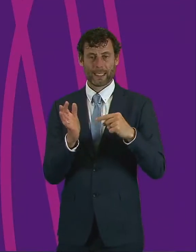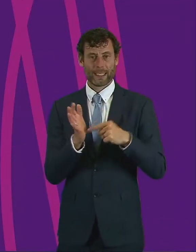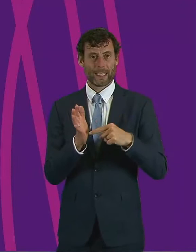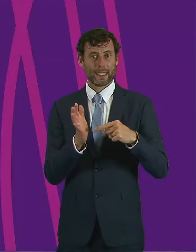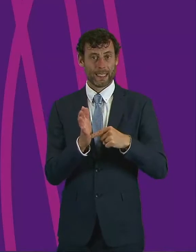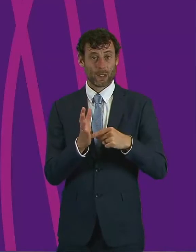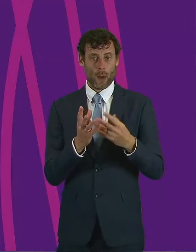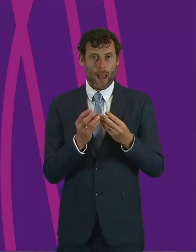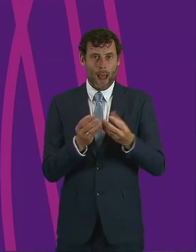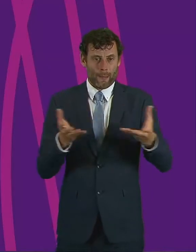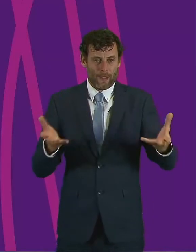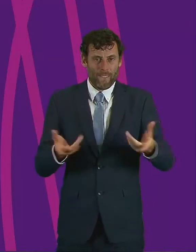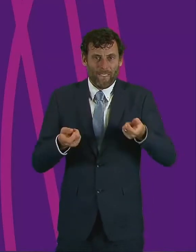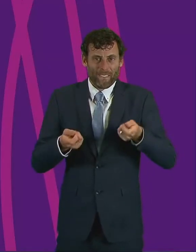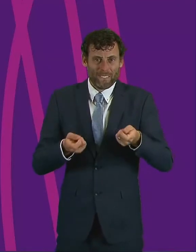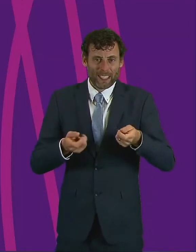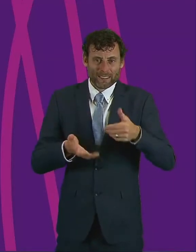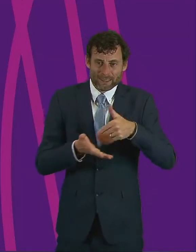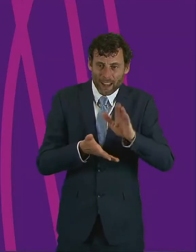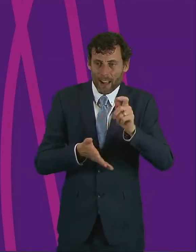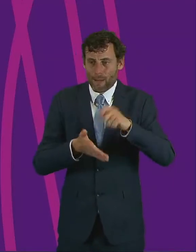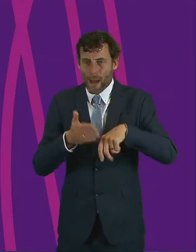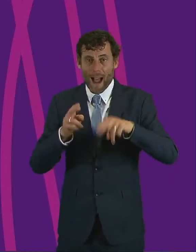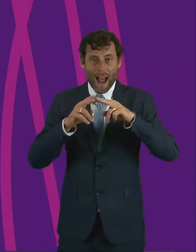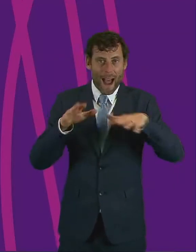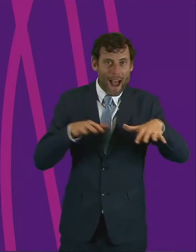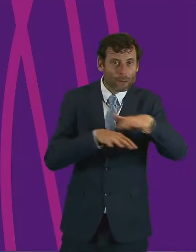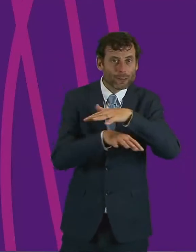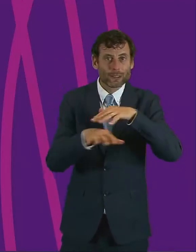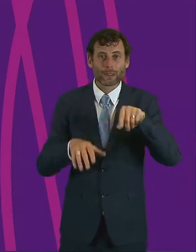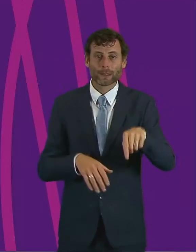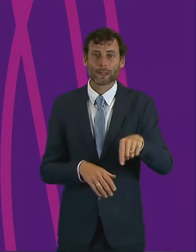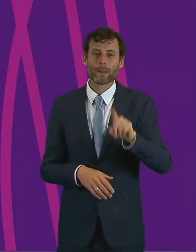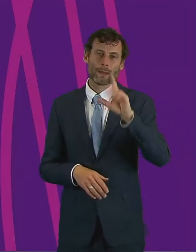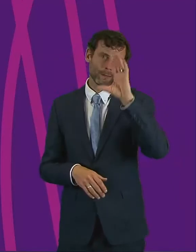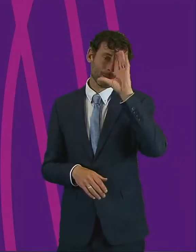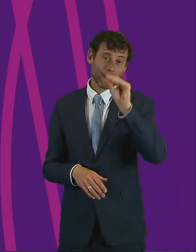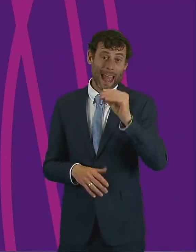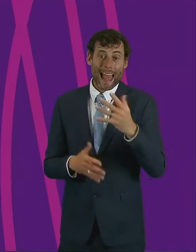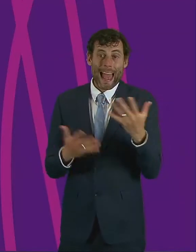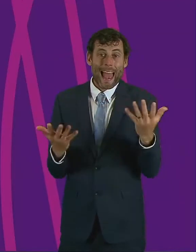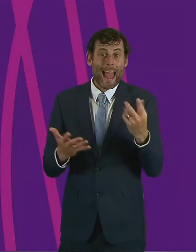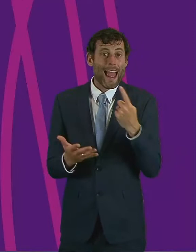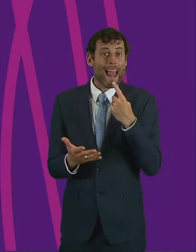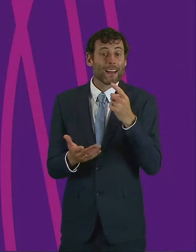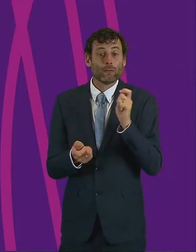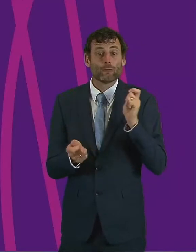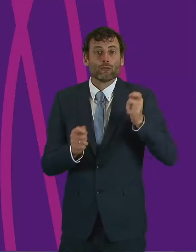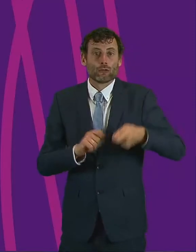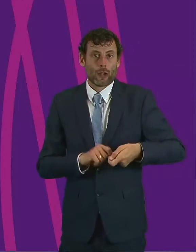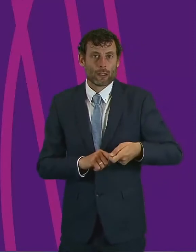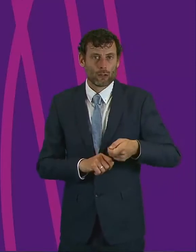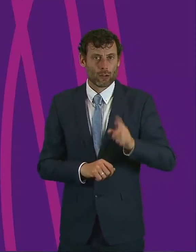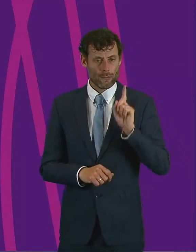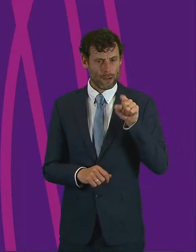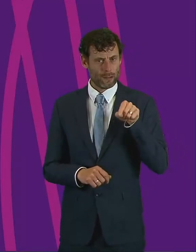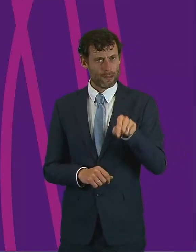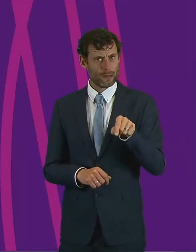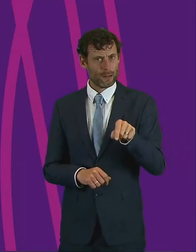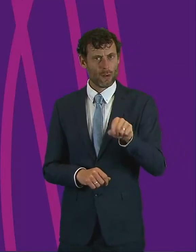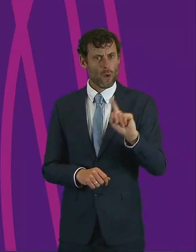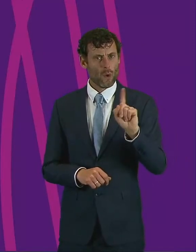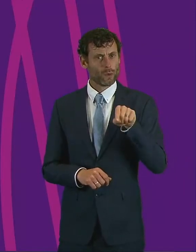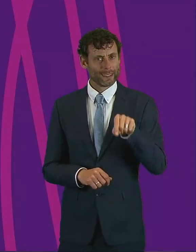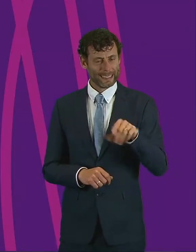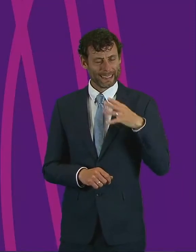housing market activity and the economy. It's important, though, that any change made in Scotland is focused directly on the